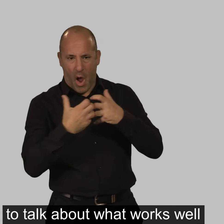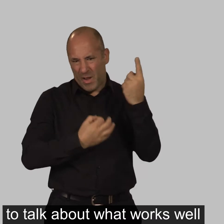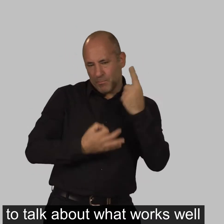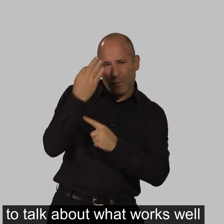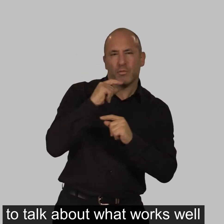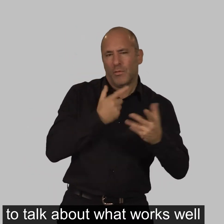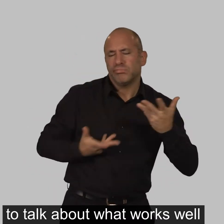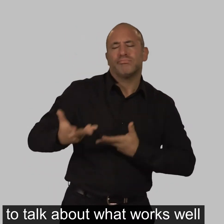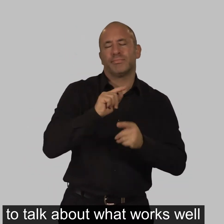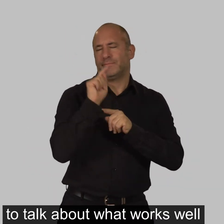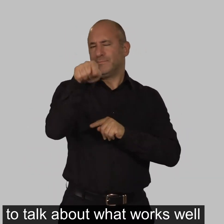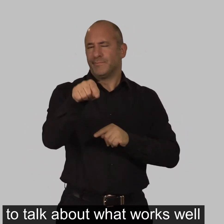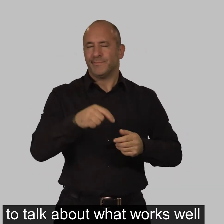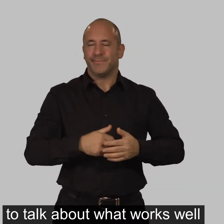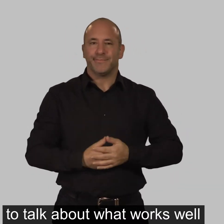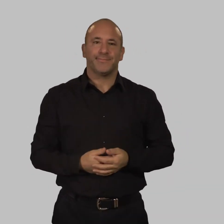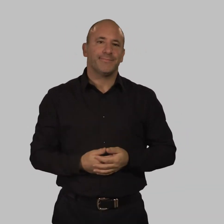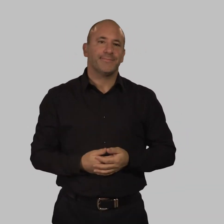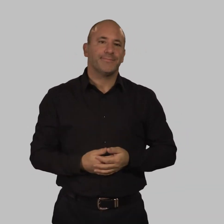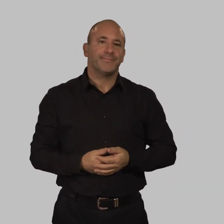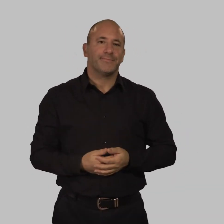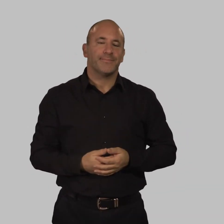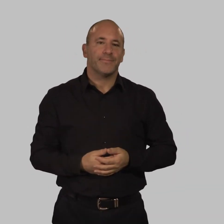about what works well and what more we can do.